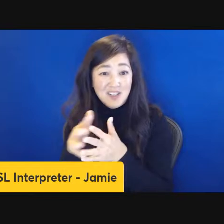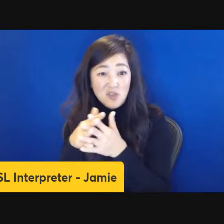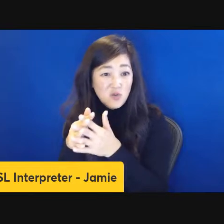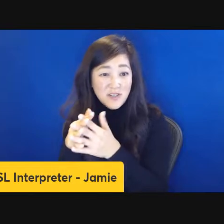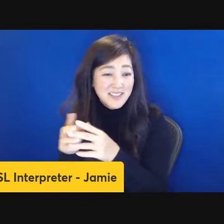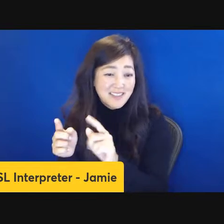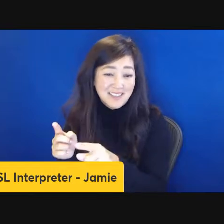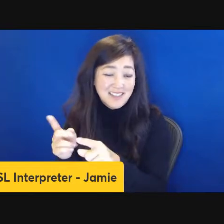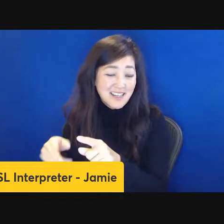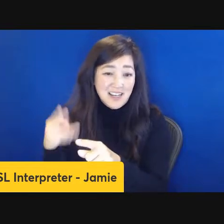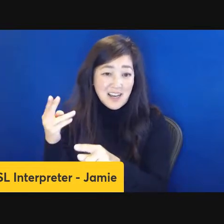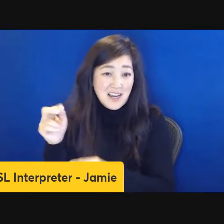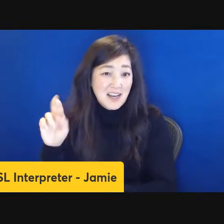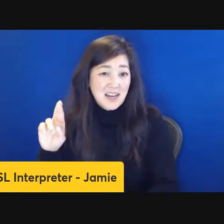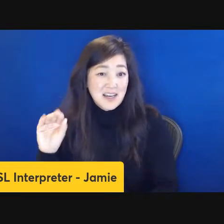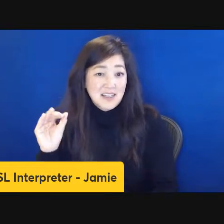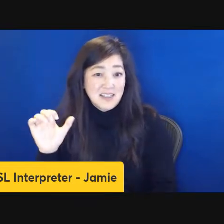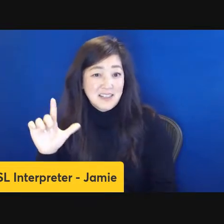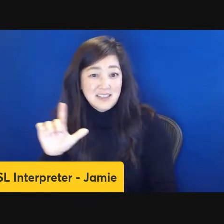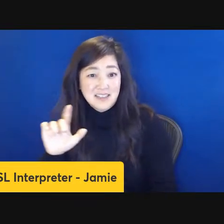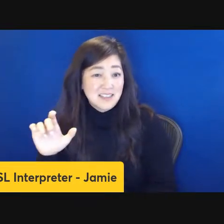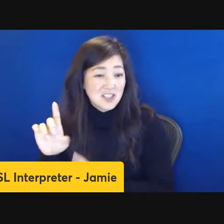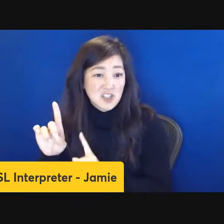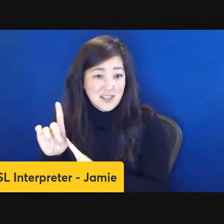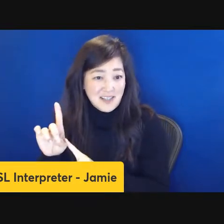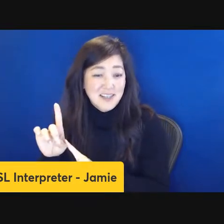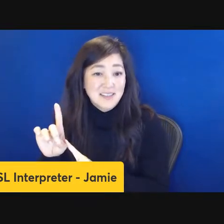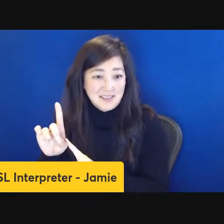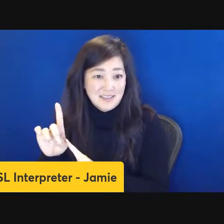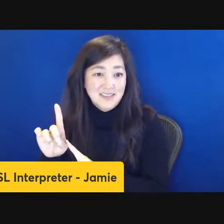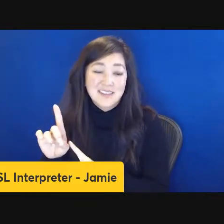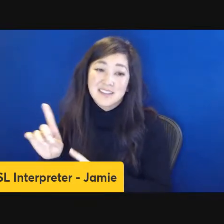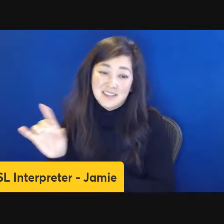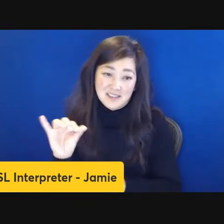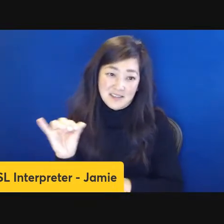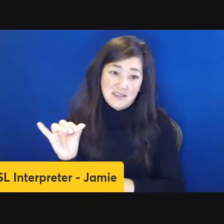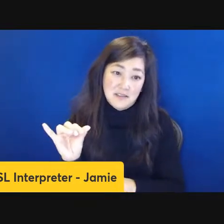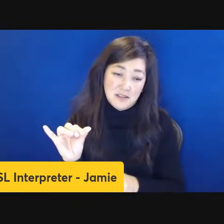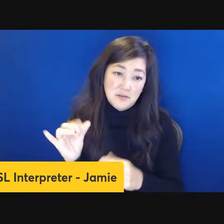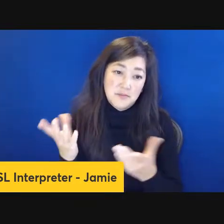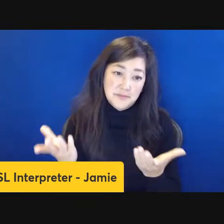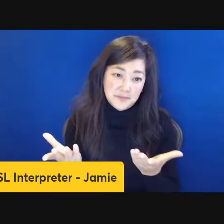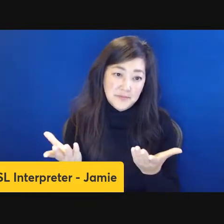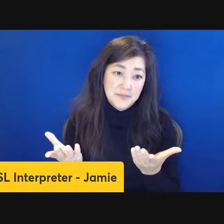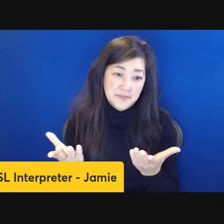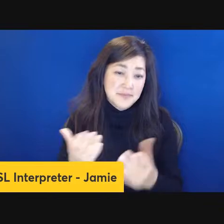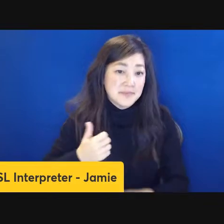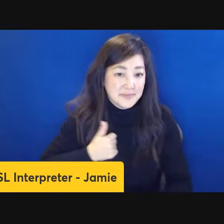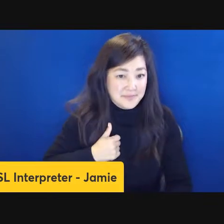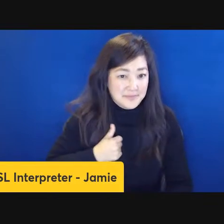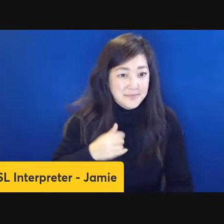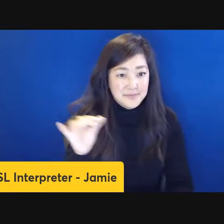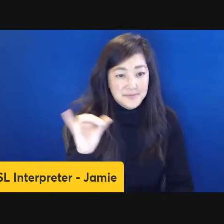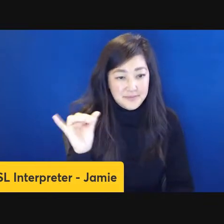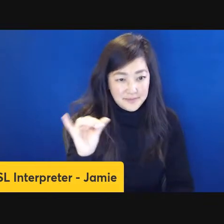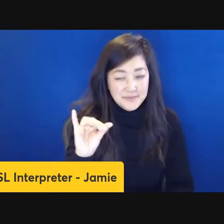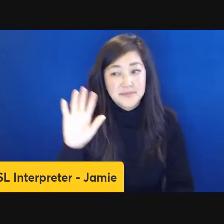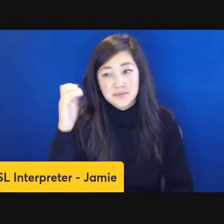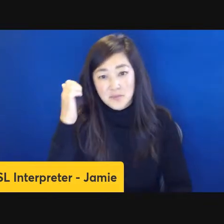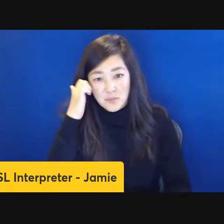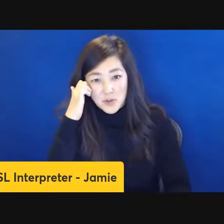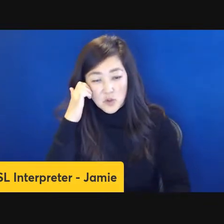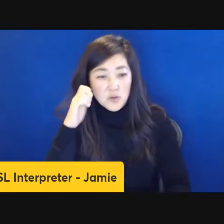highly racialized context, and I would say so is that of Canada, of Europe,